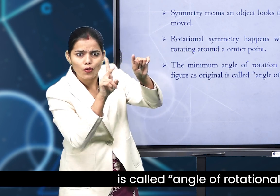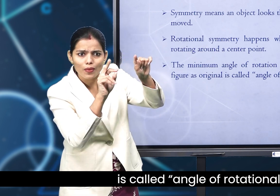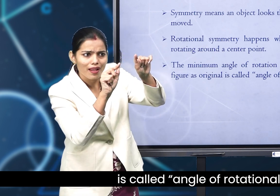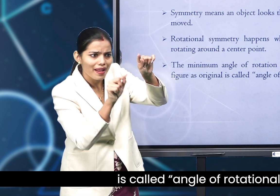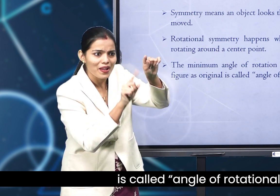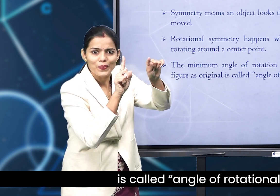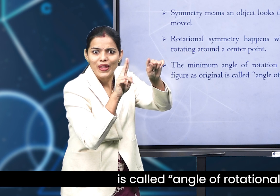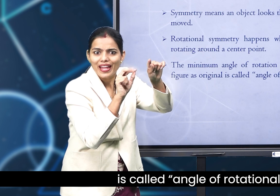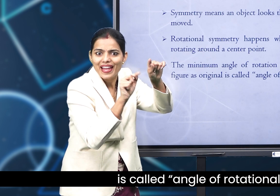rotational symmetry.